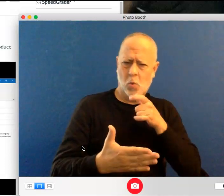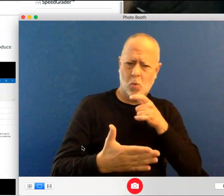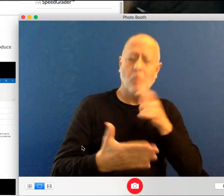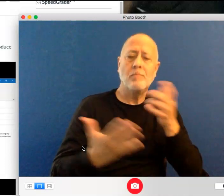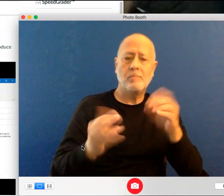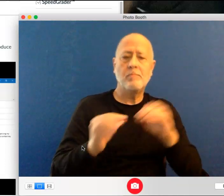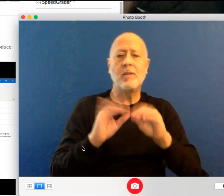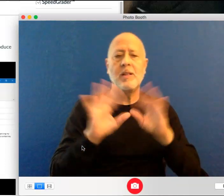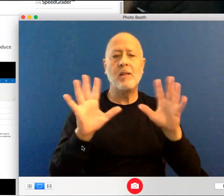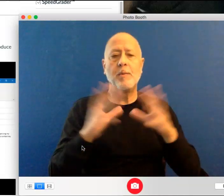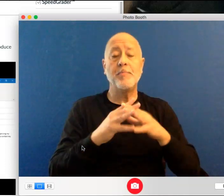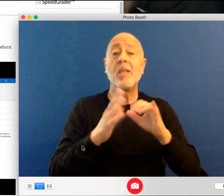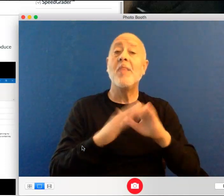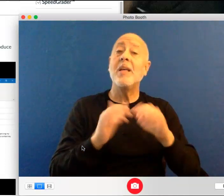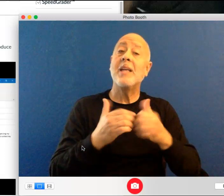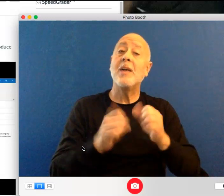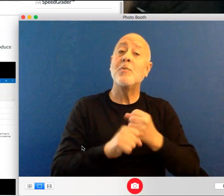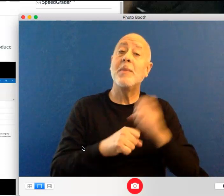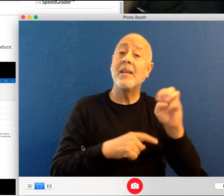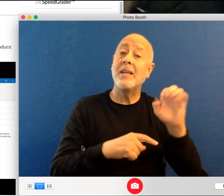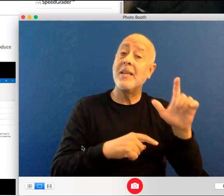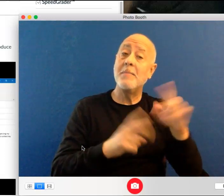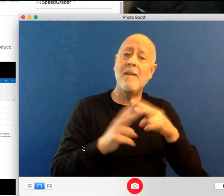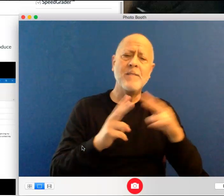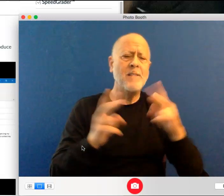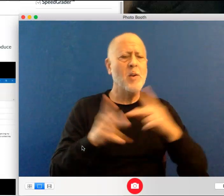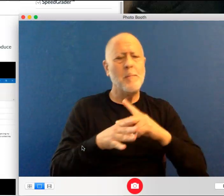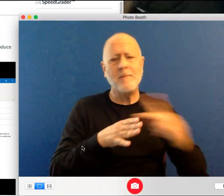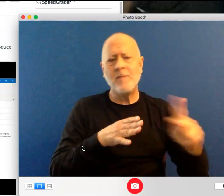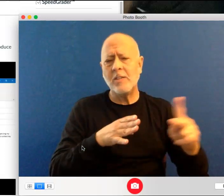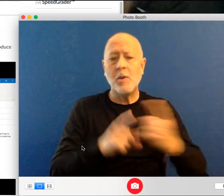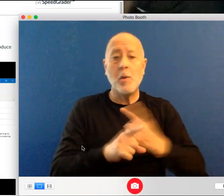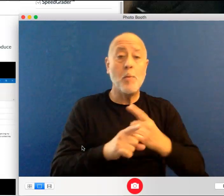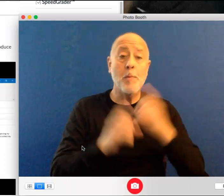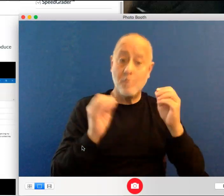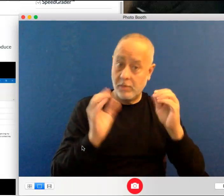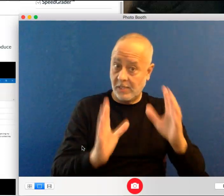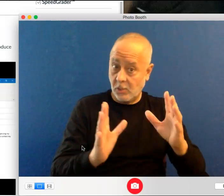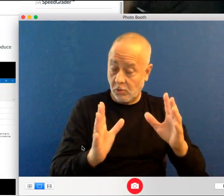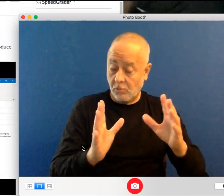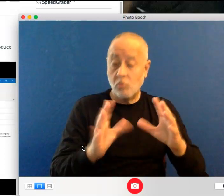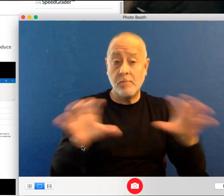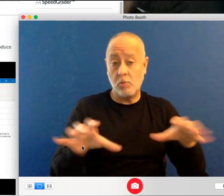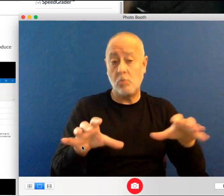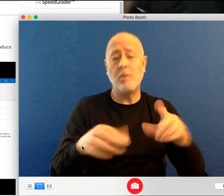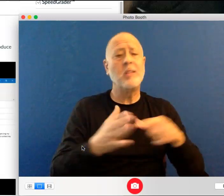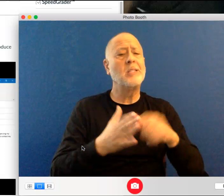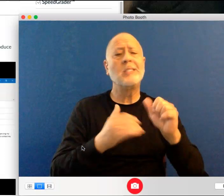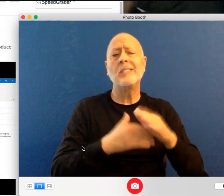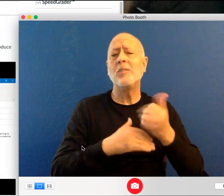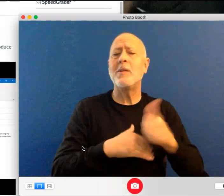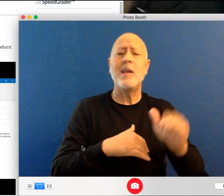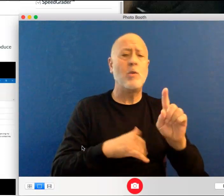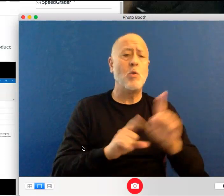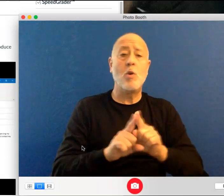So that's pretty much how to make your email very professional and appropriate for teachers to be viewing. This can go to anybody as